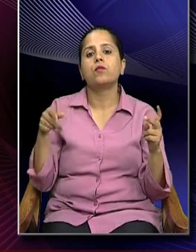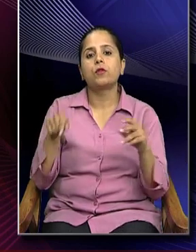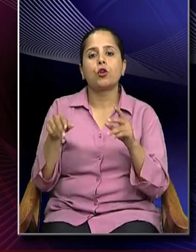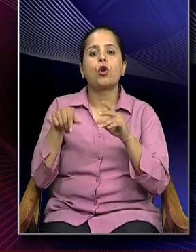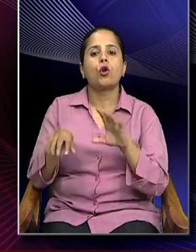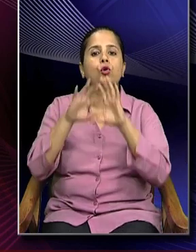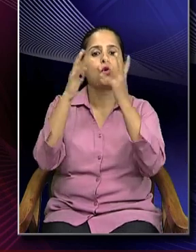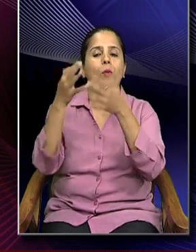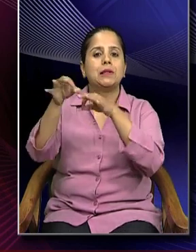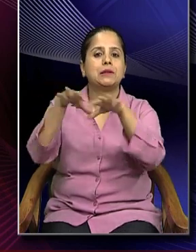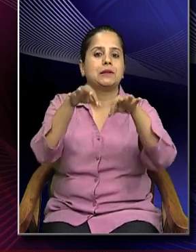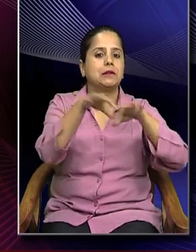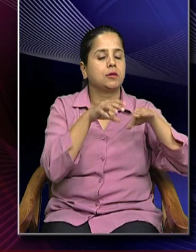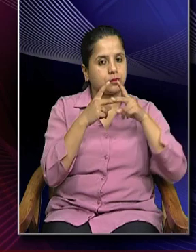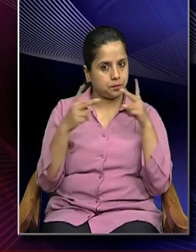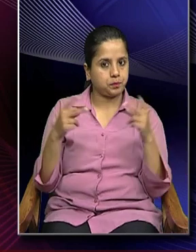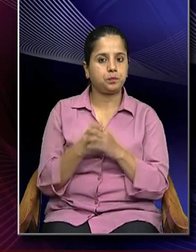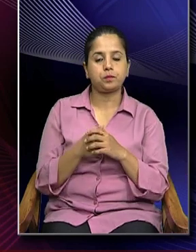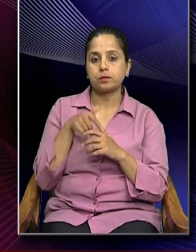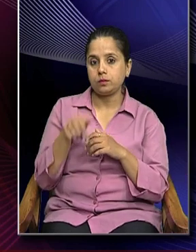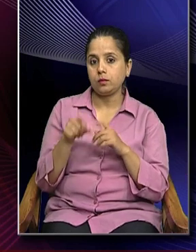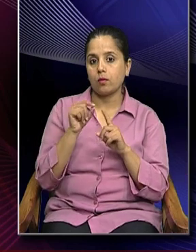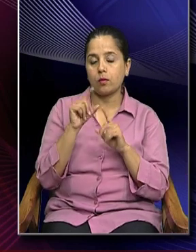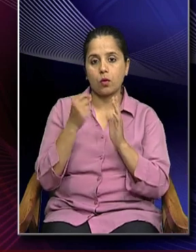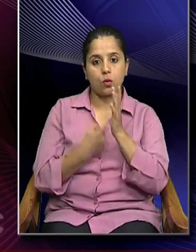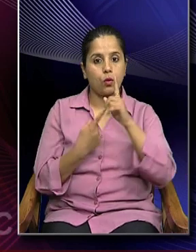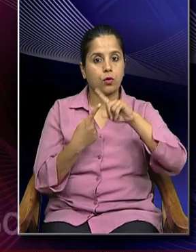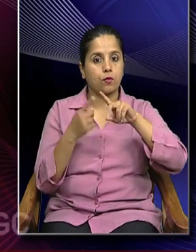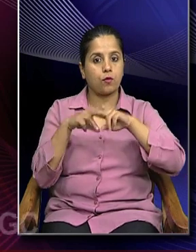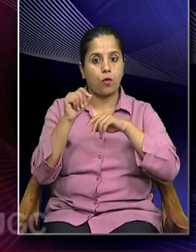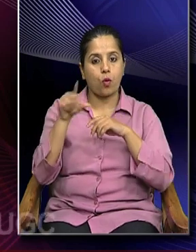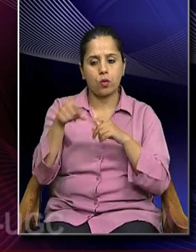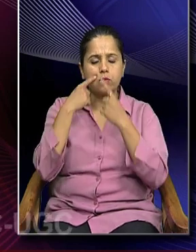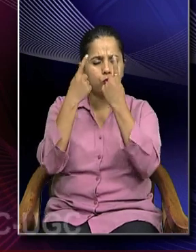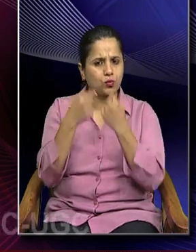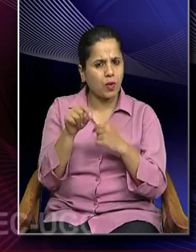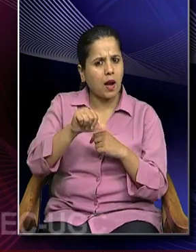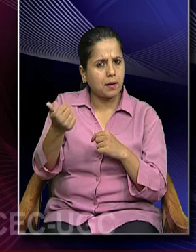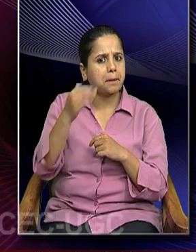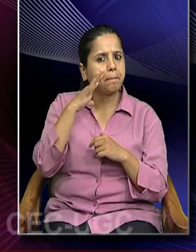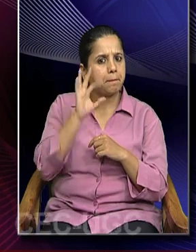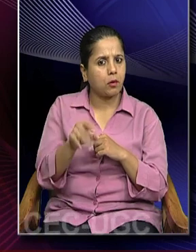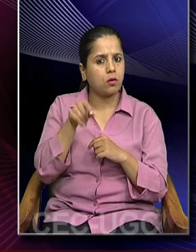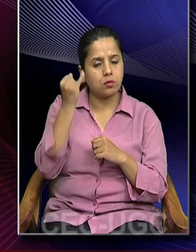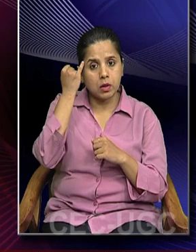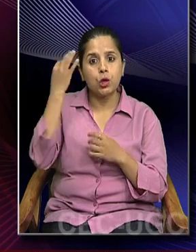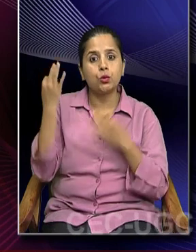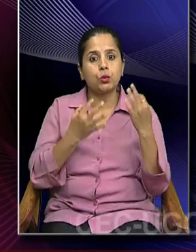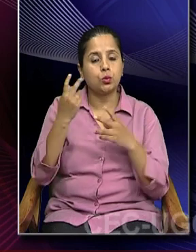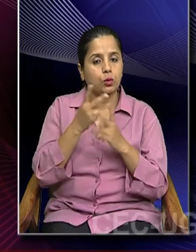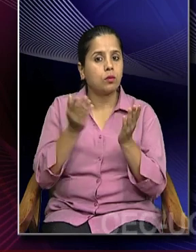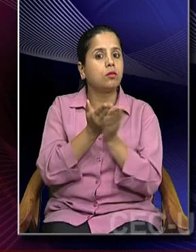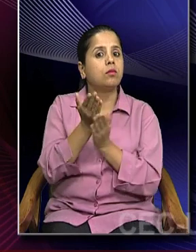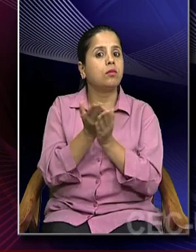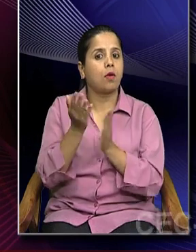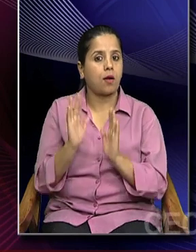global cities. The portfolio assessment is another important innovative assessment